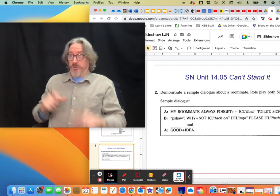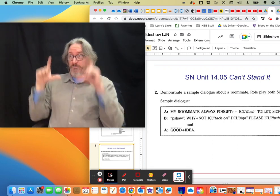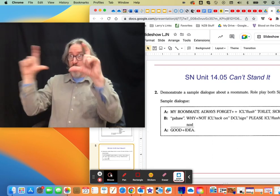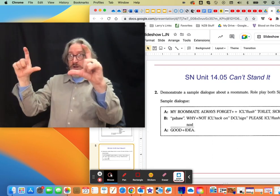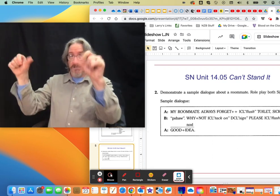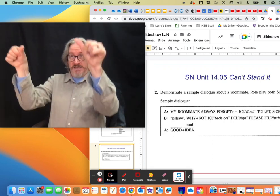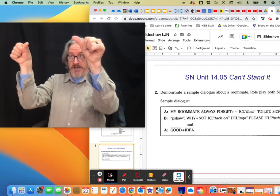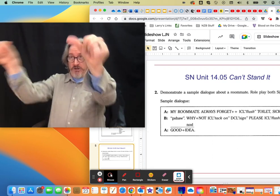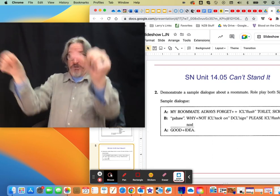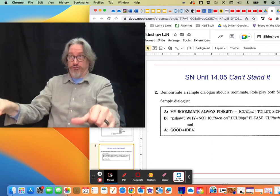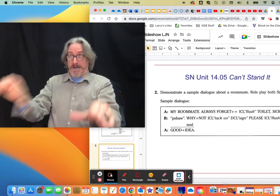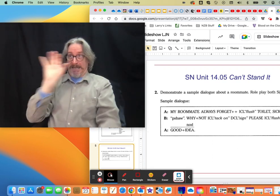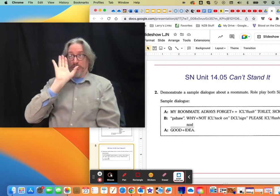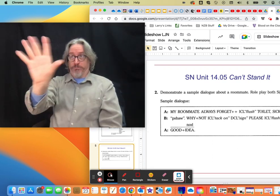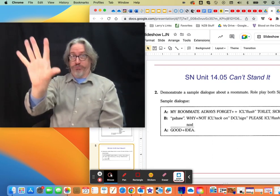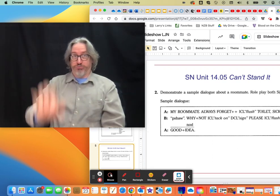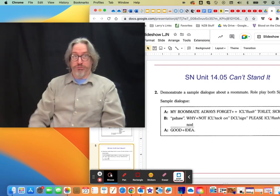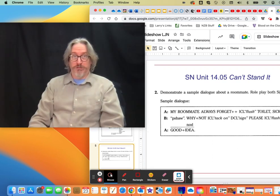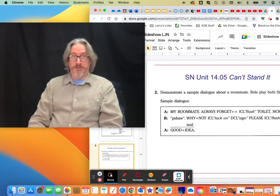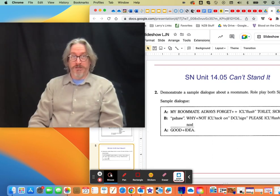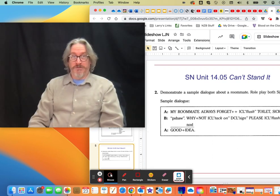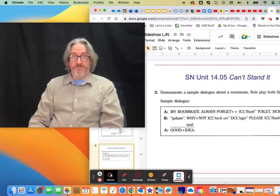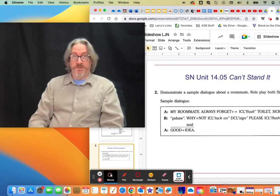that you could have put a sign like right here.